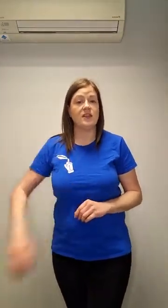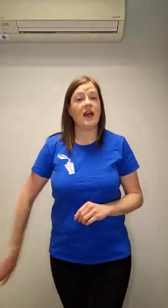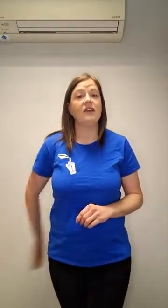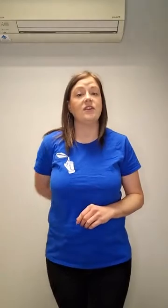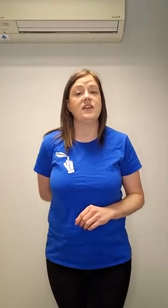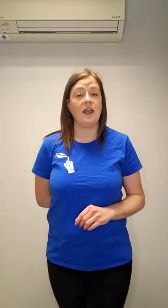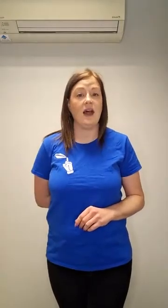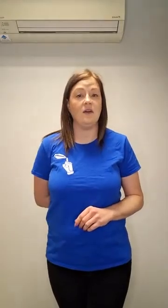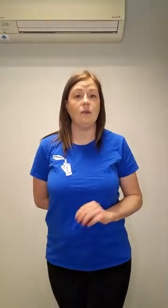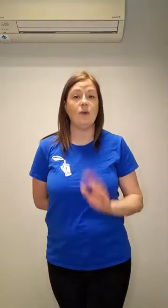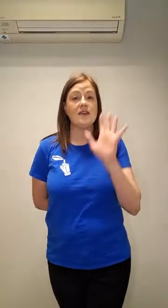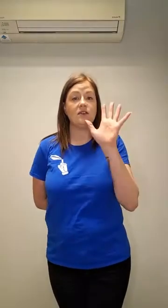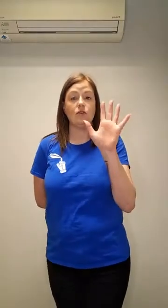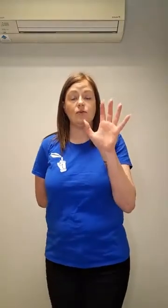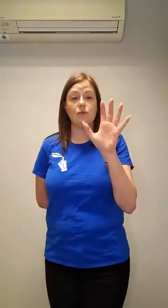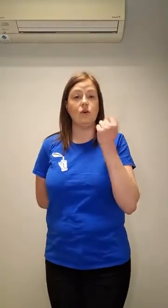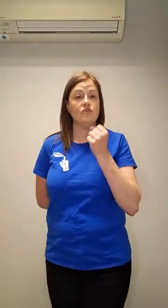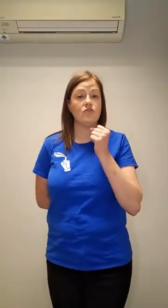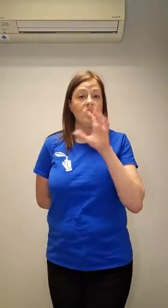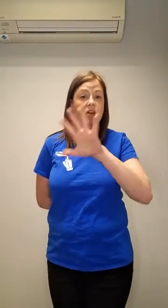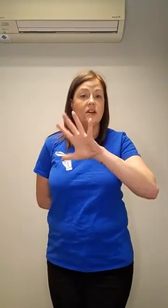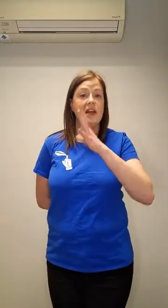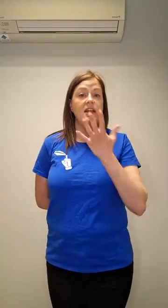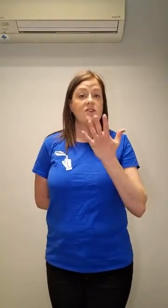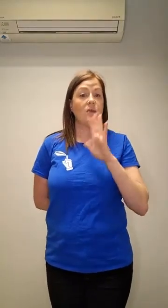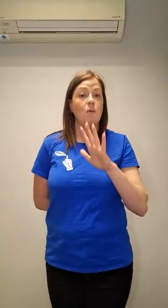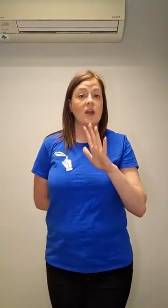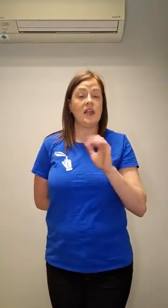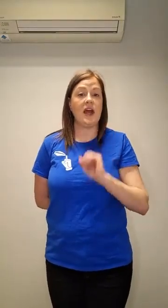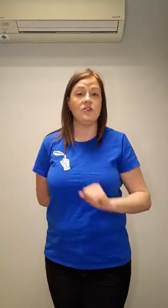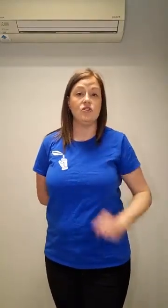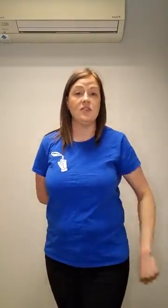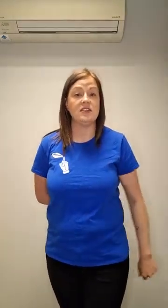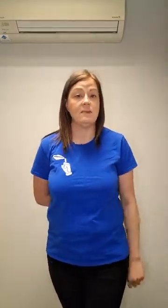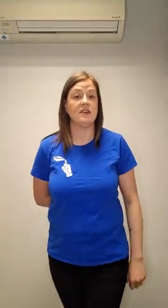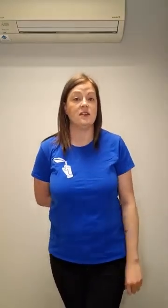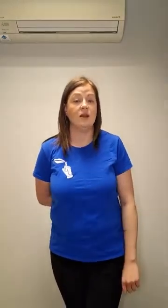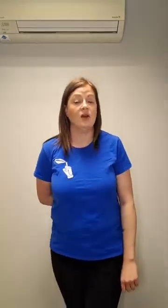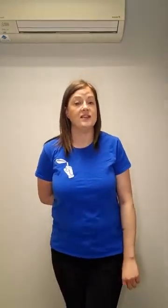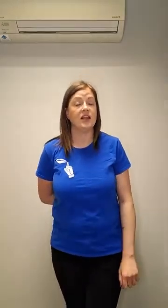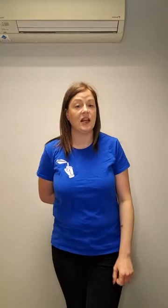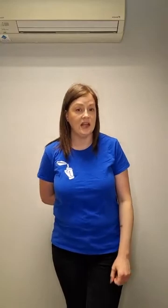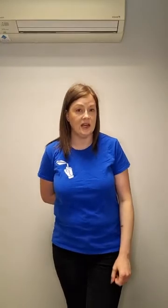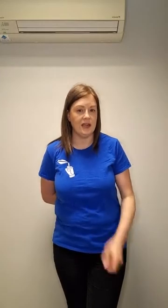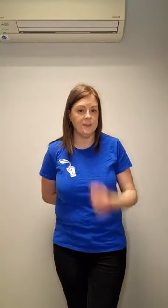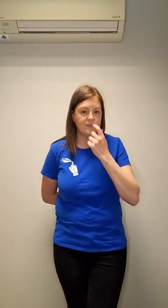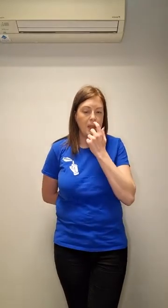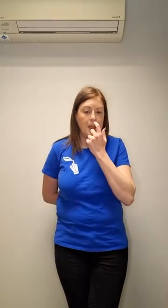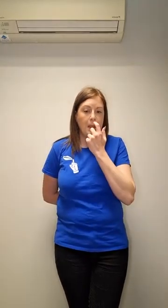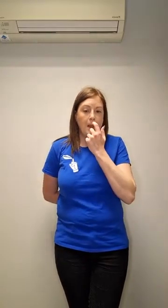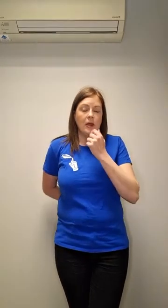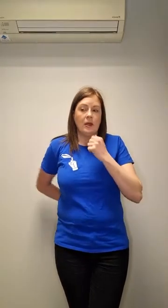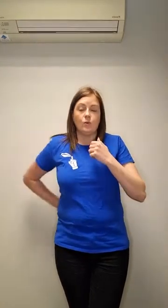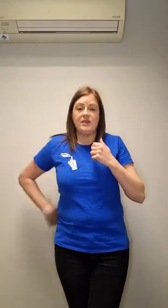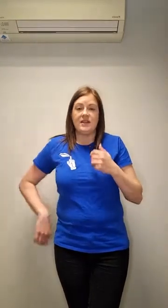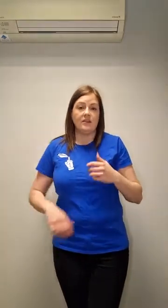hand, I tuck it out of the way so that your full concentration is on my working hand and you can see my sign nice and clearly. We say that